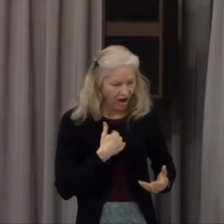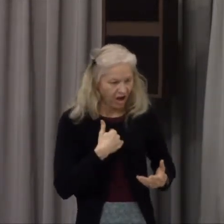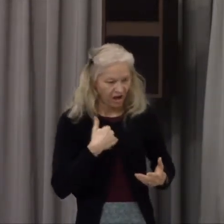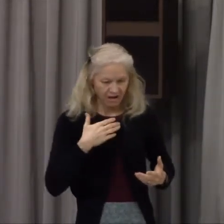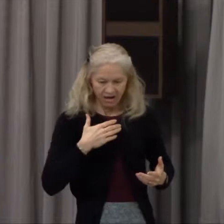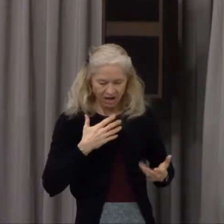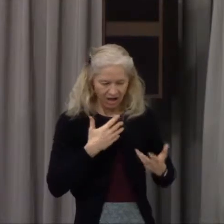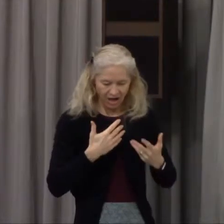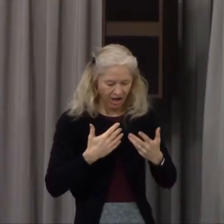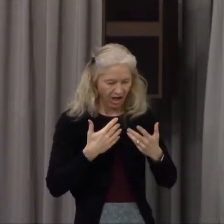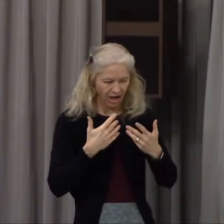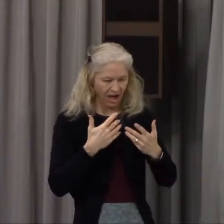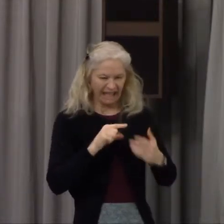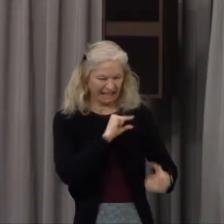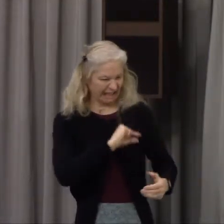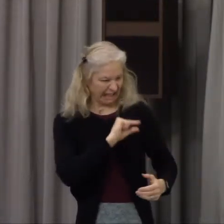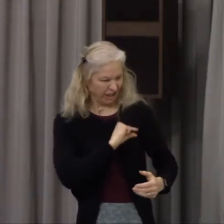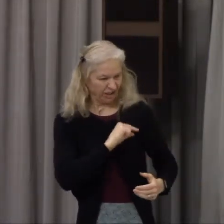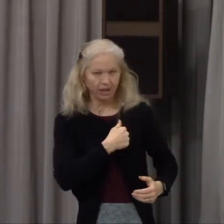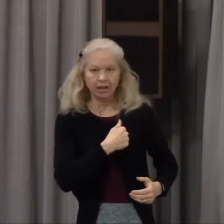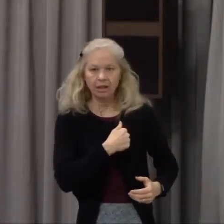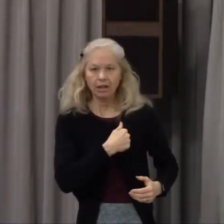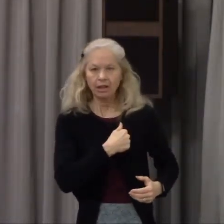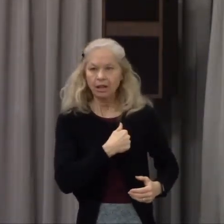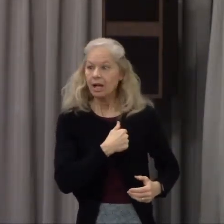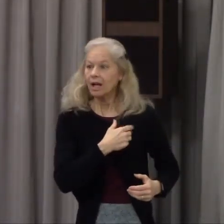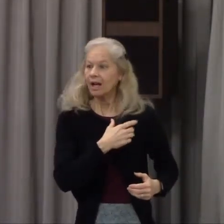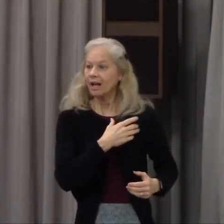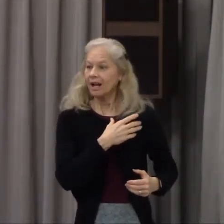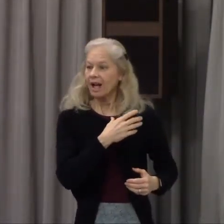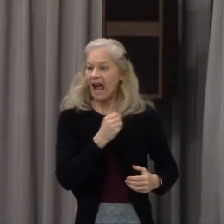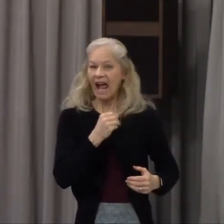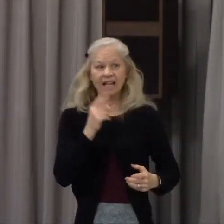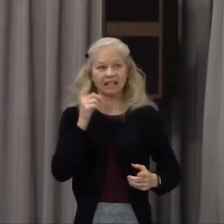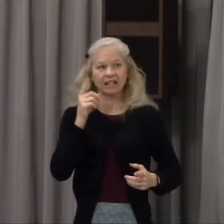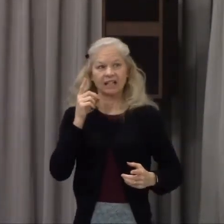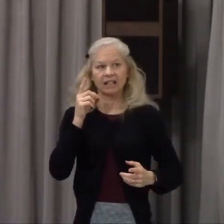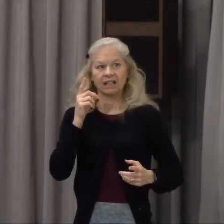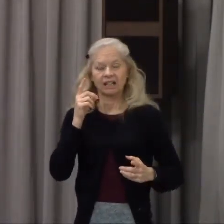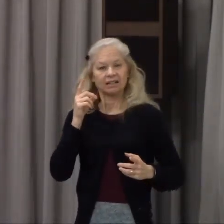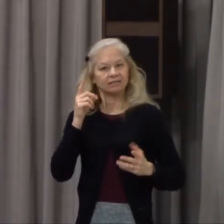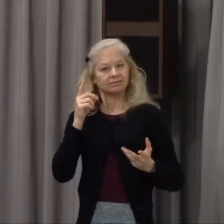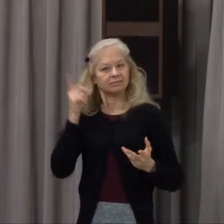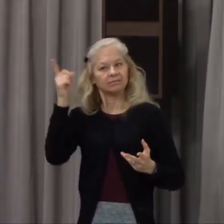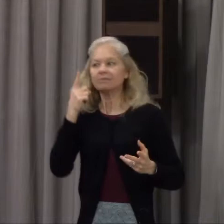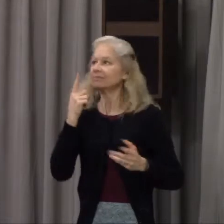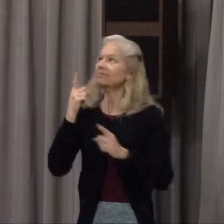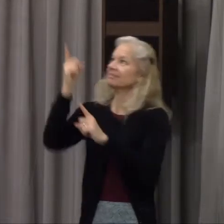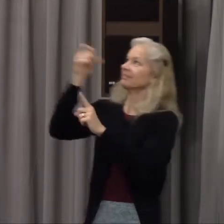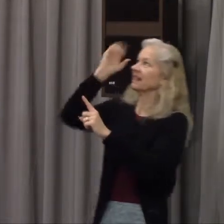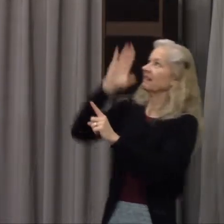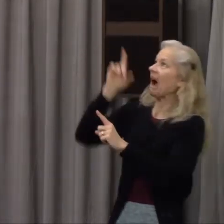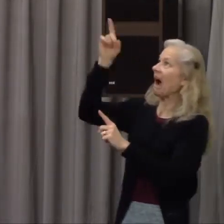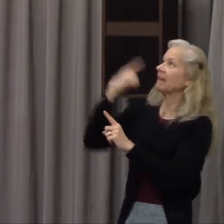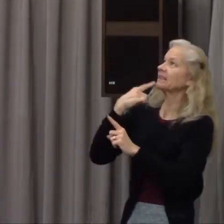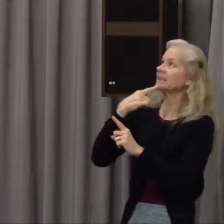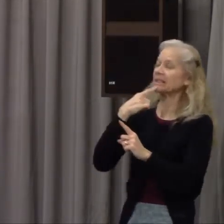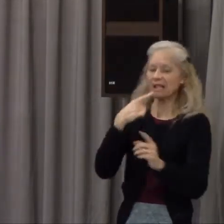To demand an explanation for that. You see how the Word of God, the sword of the Spirit, has kind of a bitter ministry at